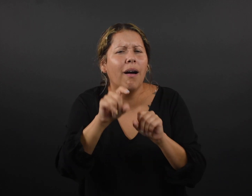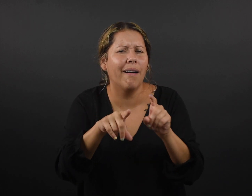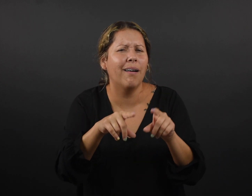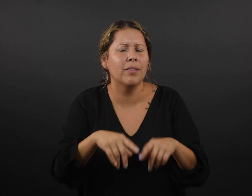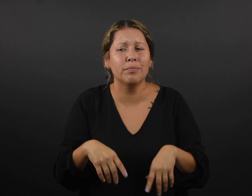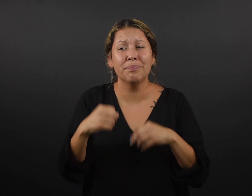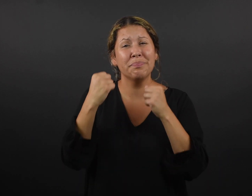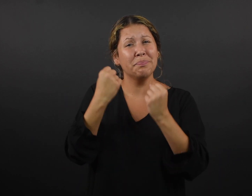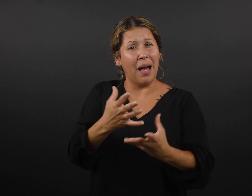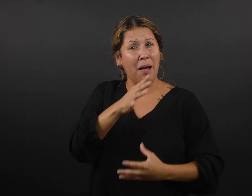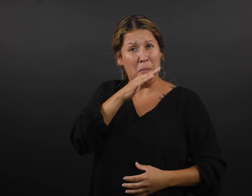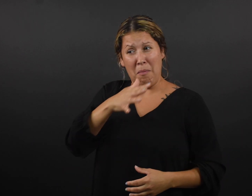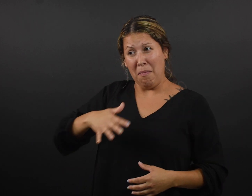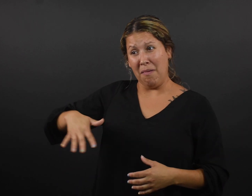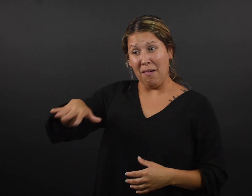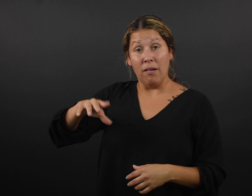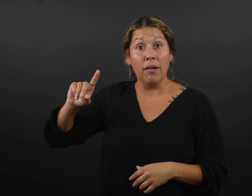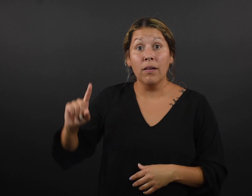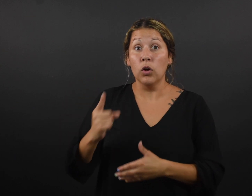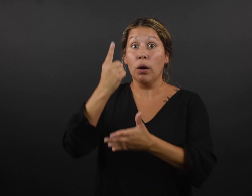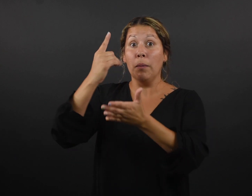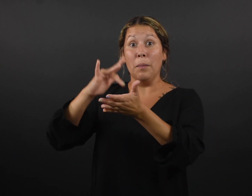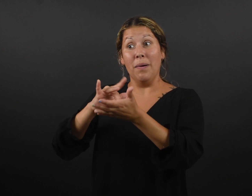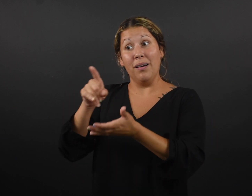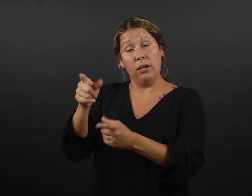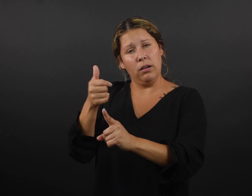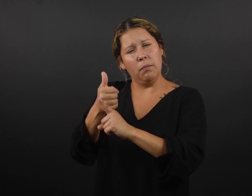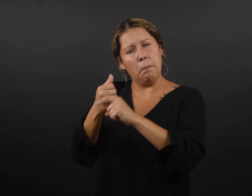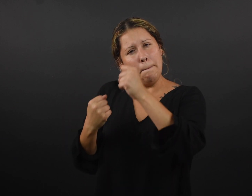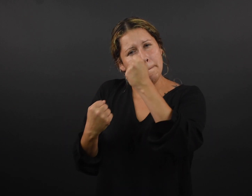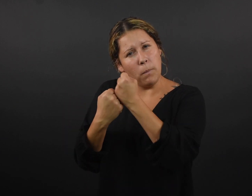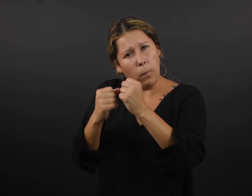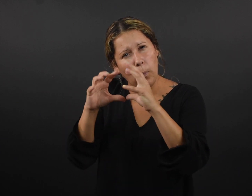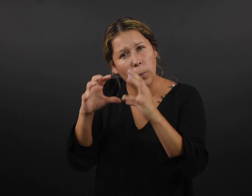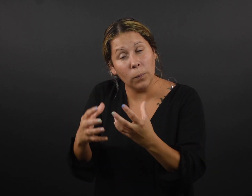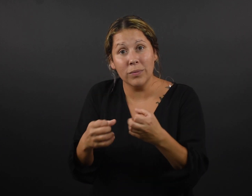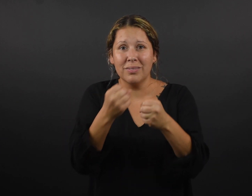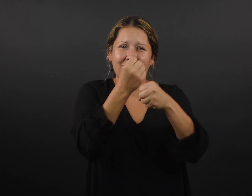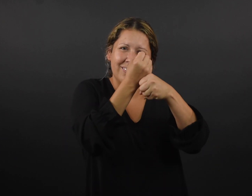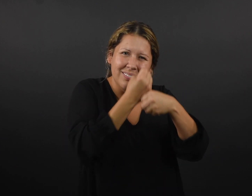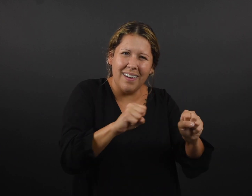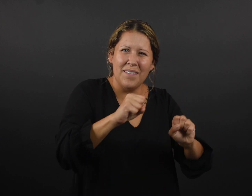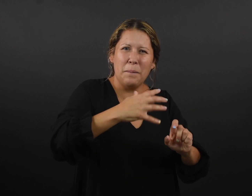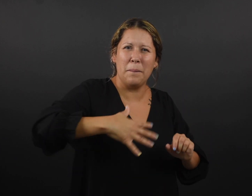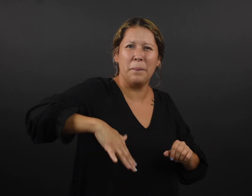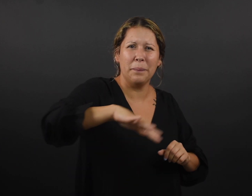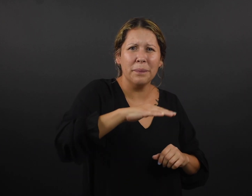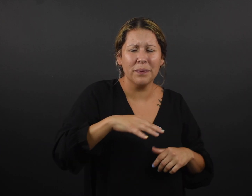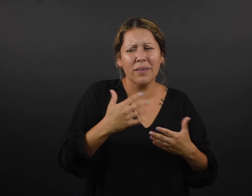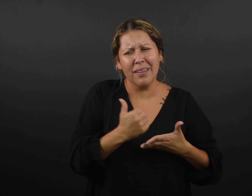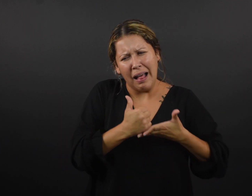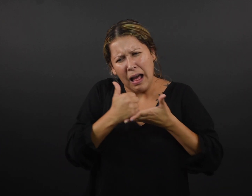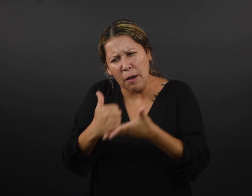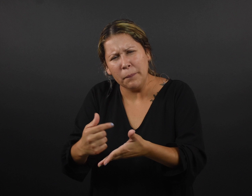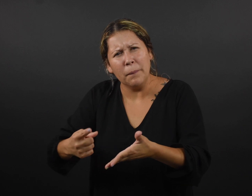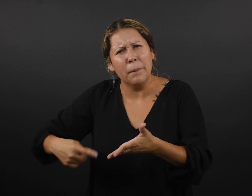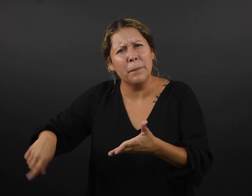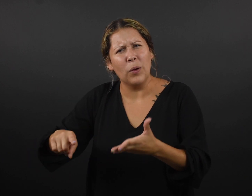us healthy and safe? For many mothers, Nitamising Gimishkikinan is a support group and a safe